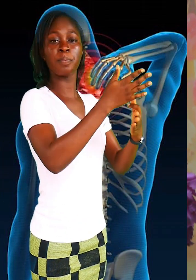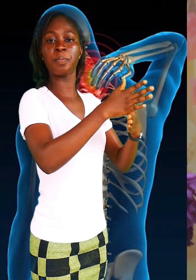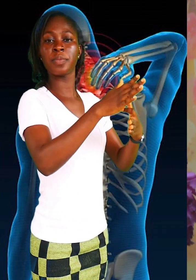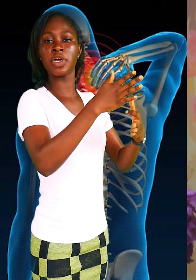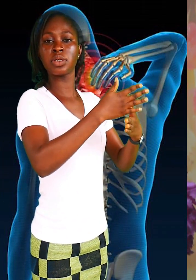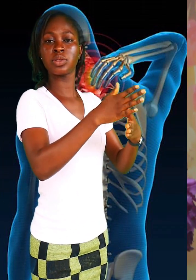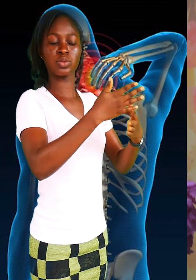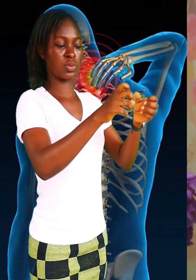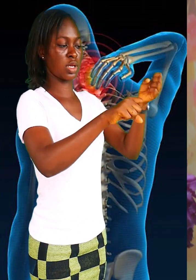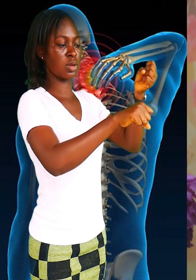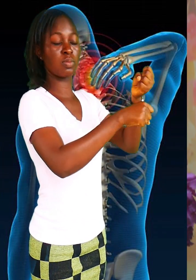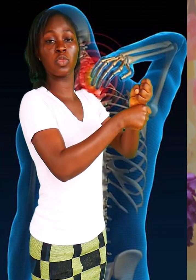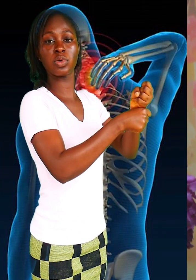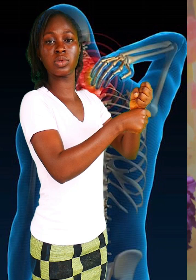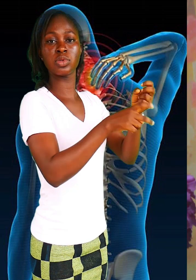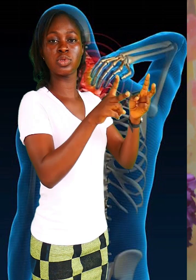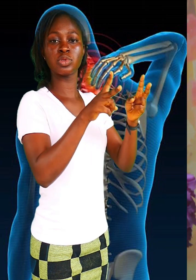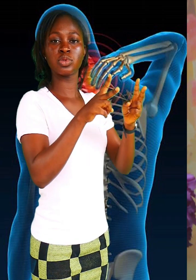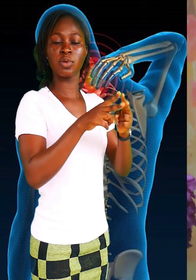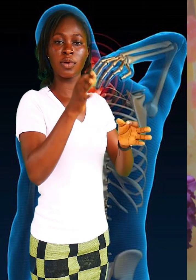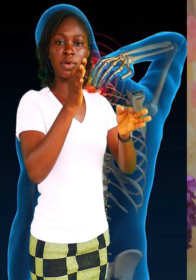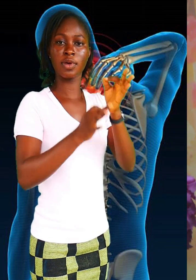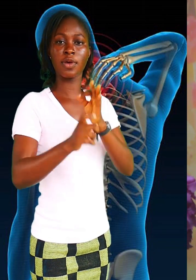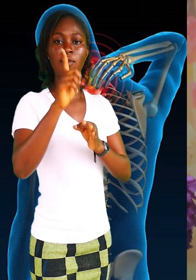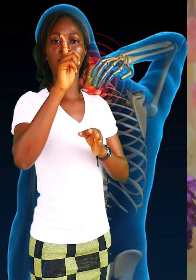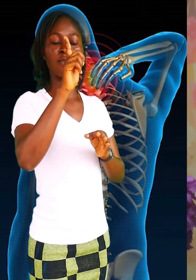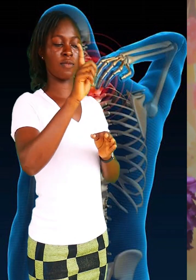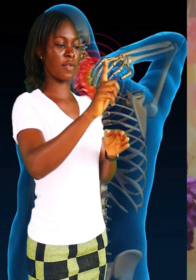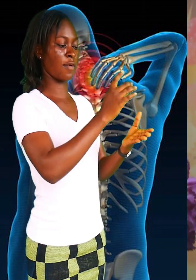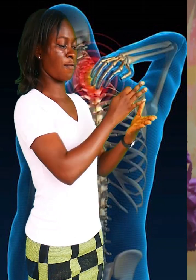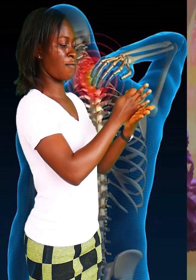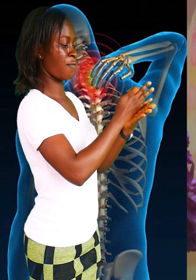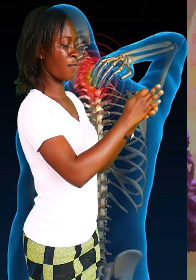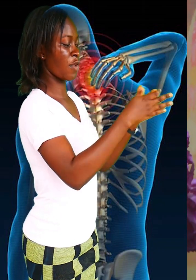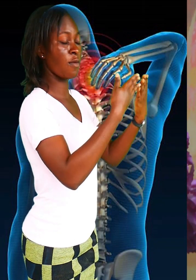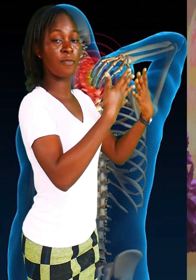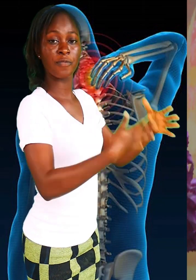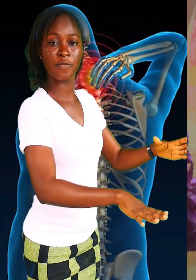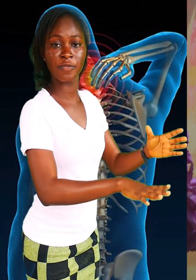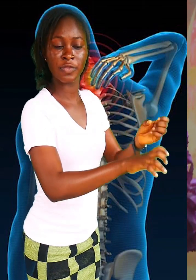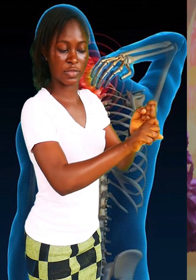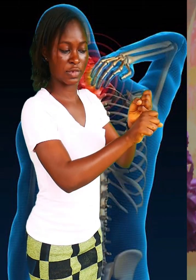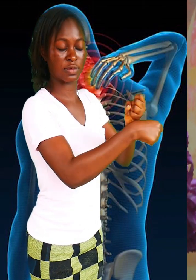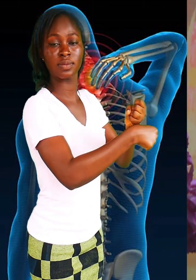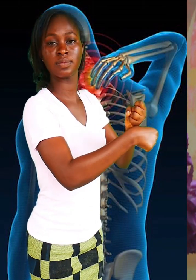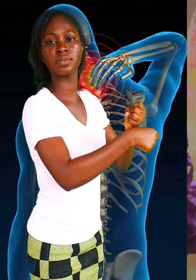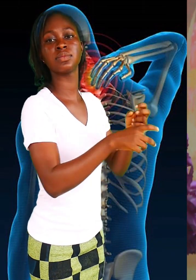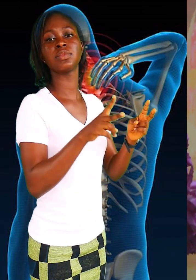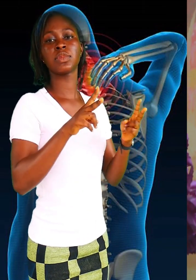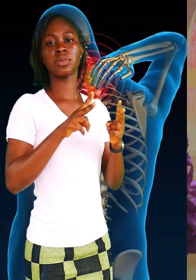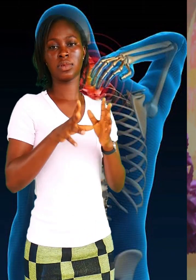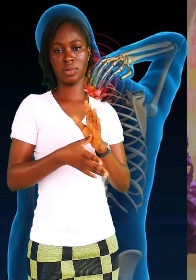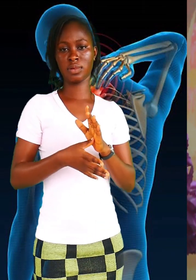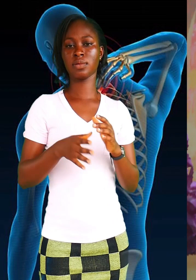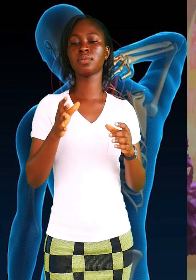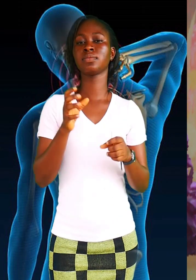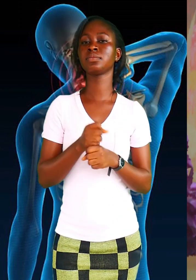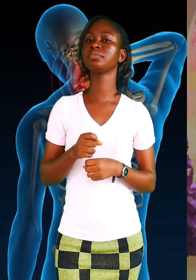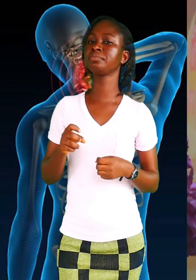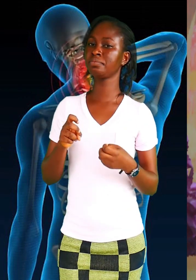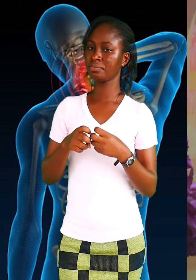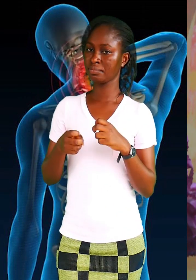we pe na kye se se we we a na kye se kase mi no no e betwi nti ye ade ehia kase pa se wo be hye